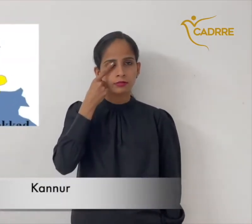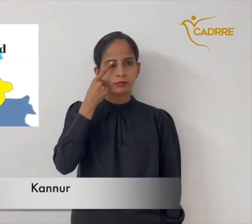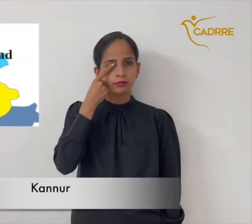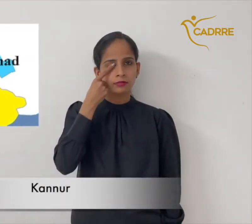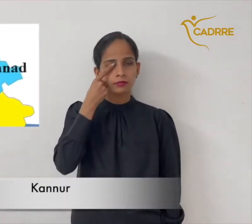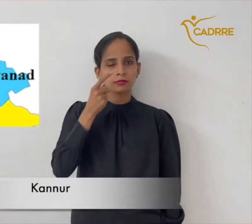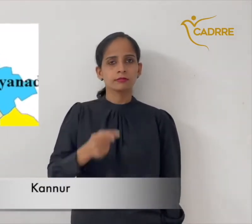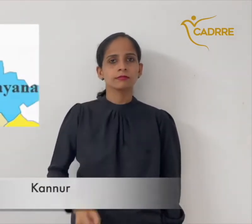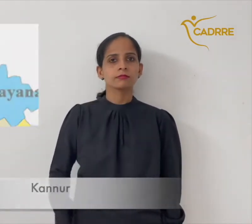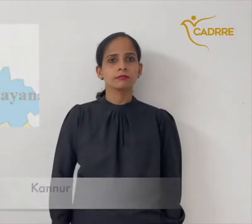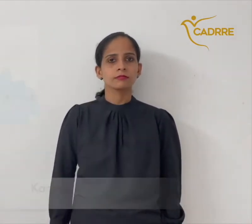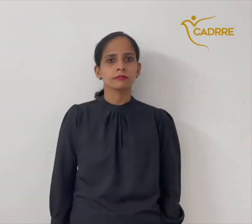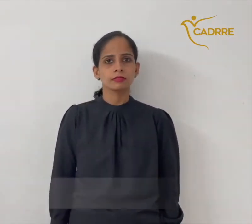Kannur,